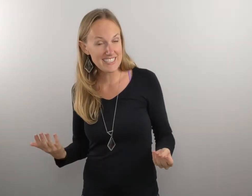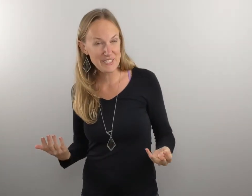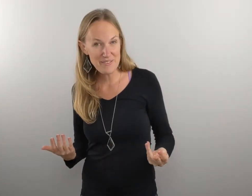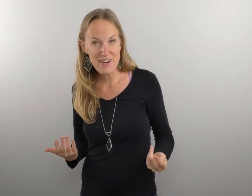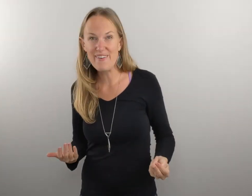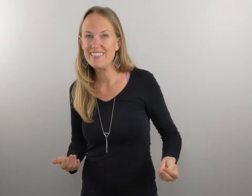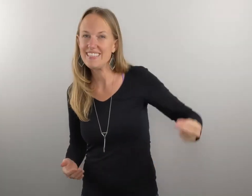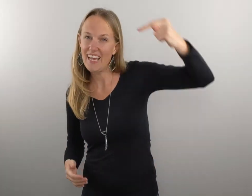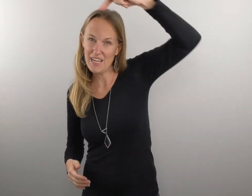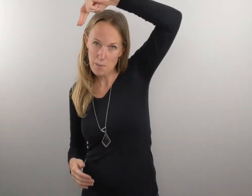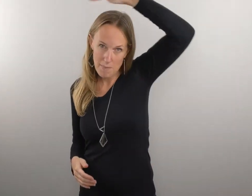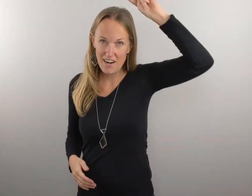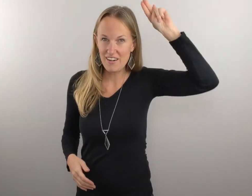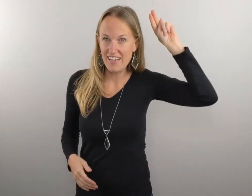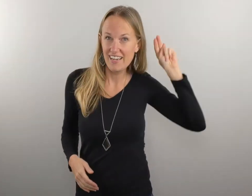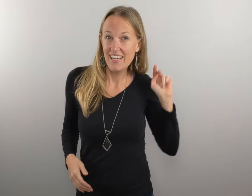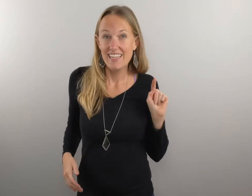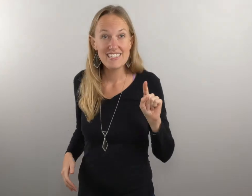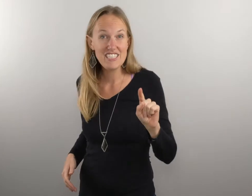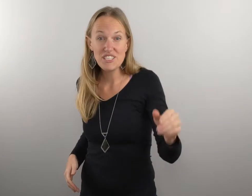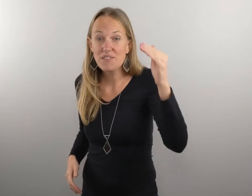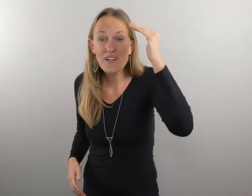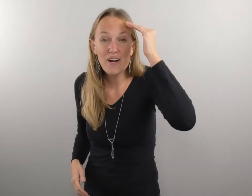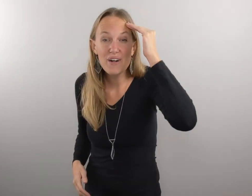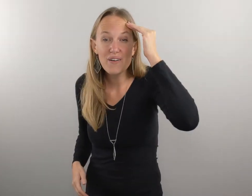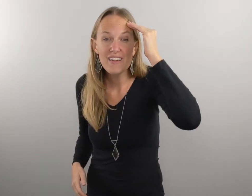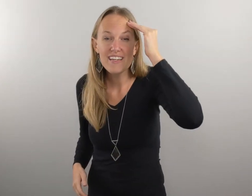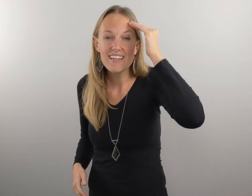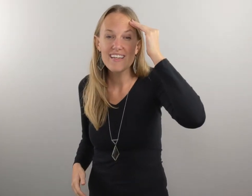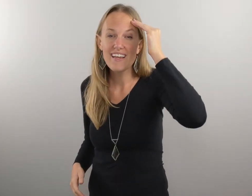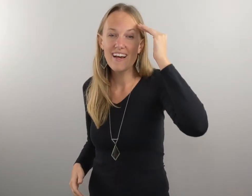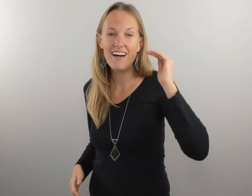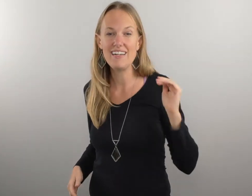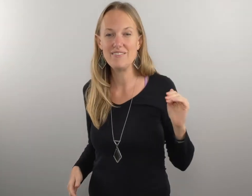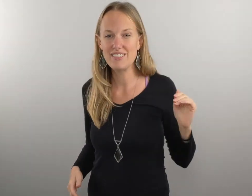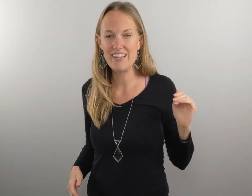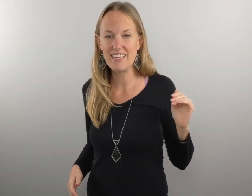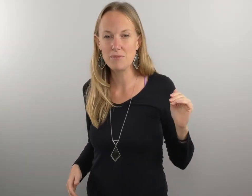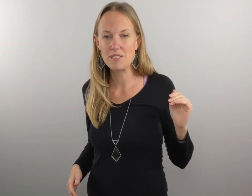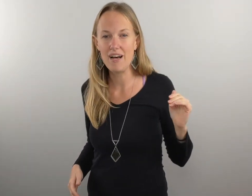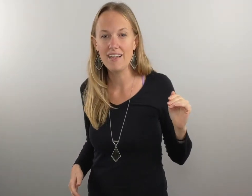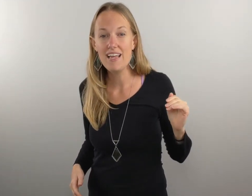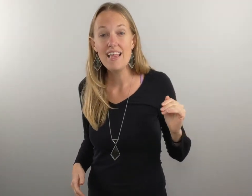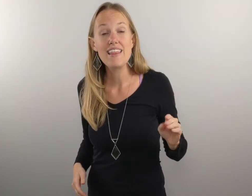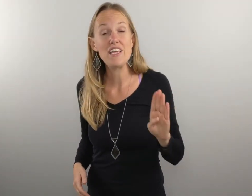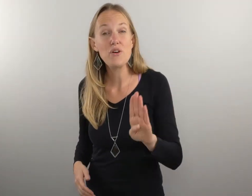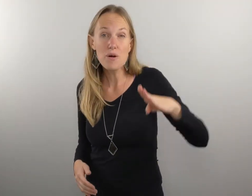you know, once again, Mary, did you know, sorry, I lost my spot, that your